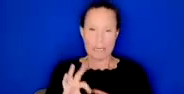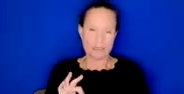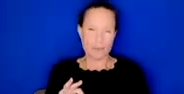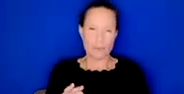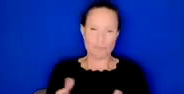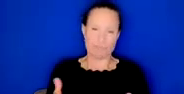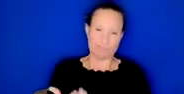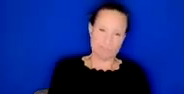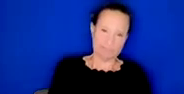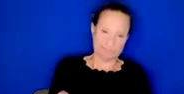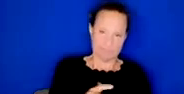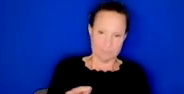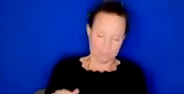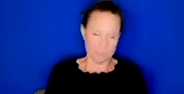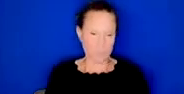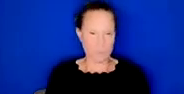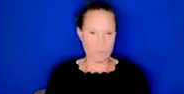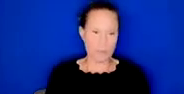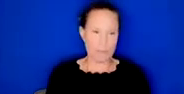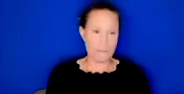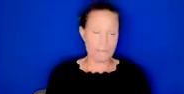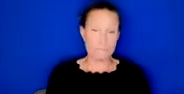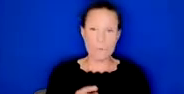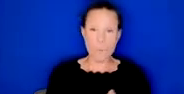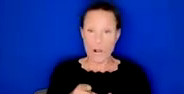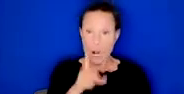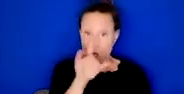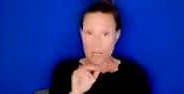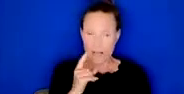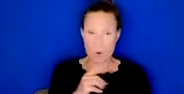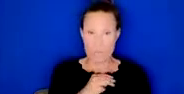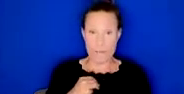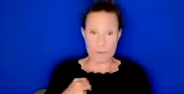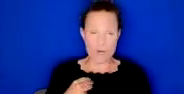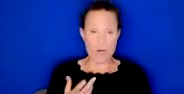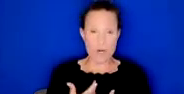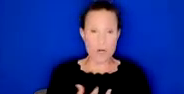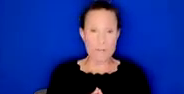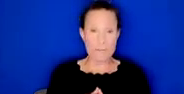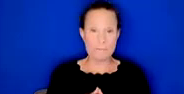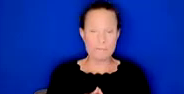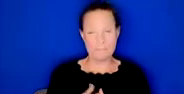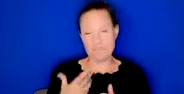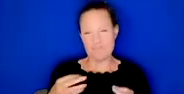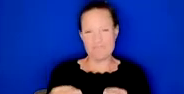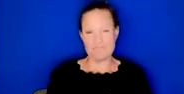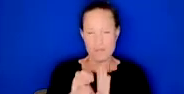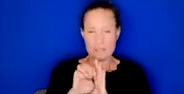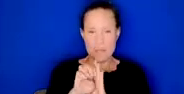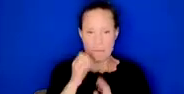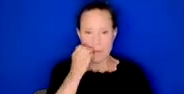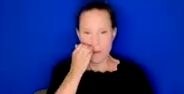So what does this actually look like for the member, right? Most importantly, I want to walk through this